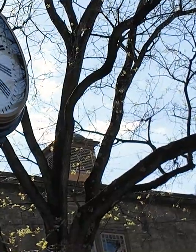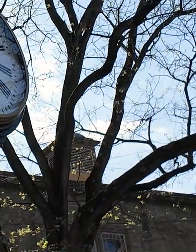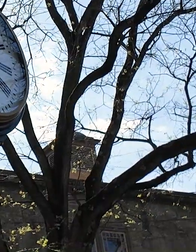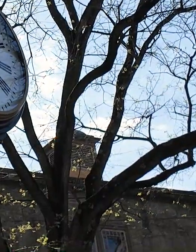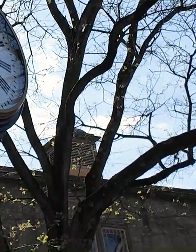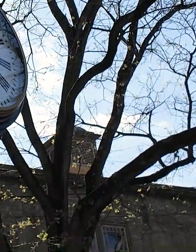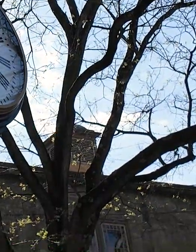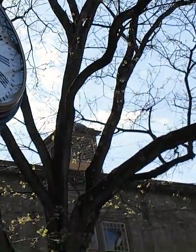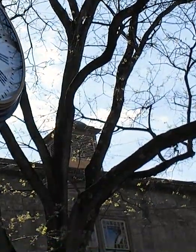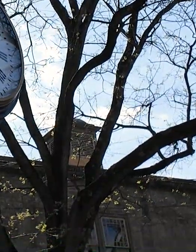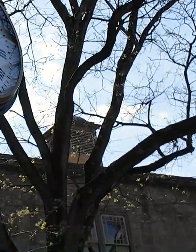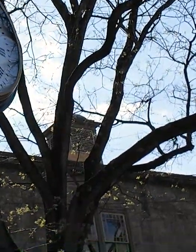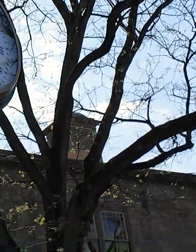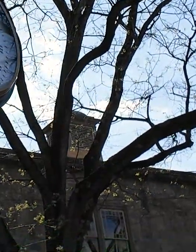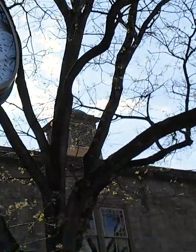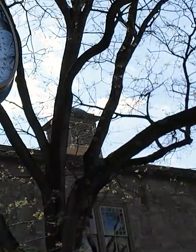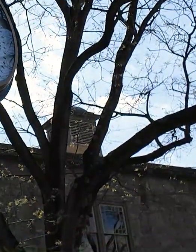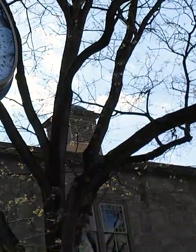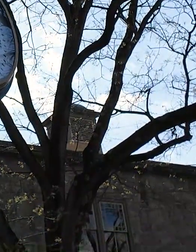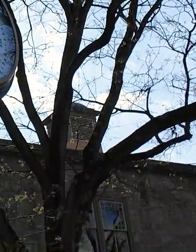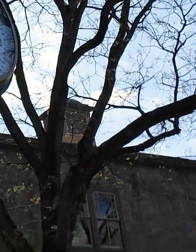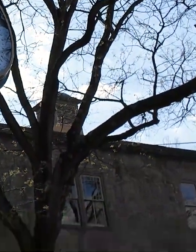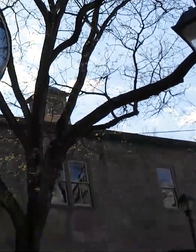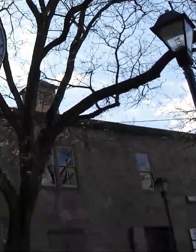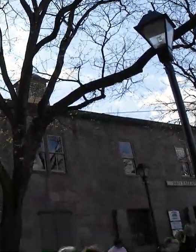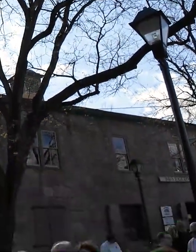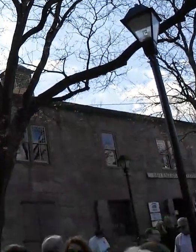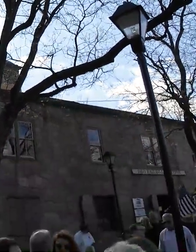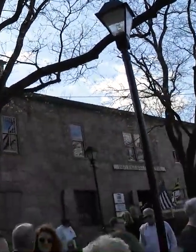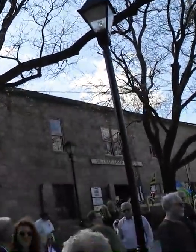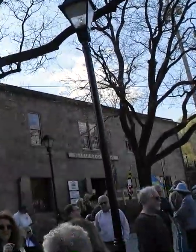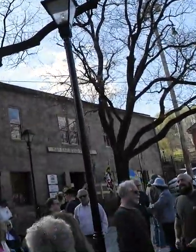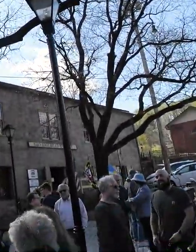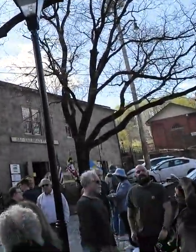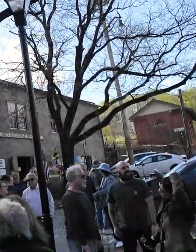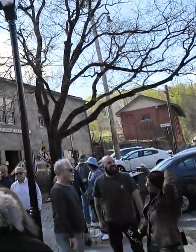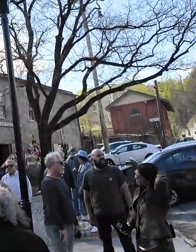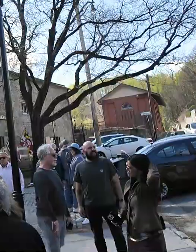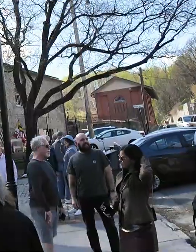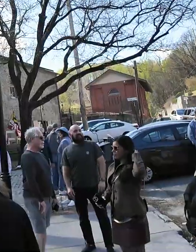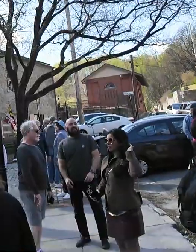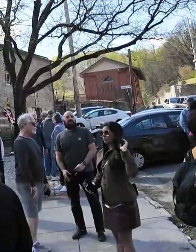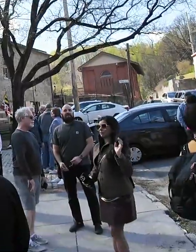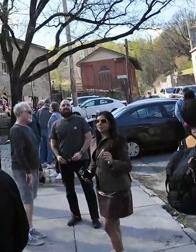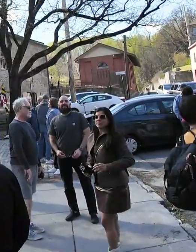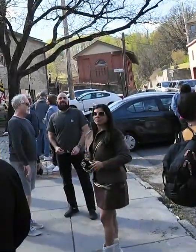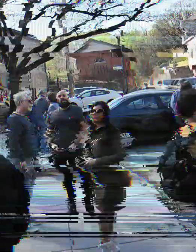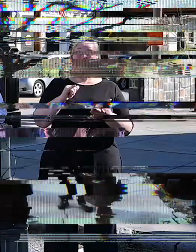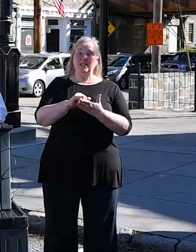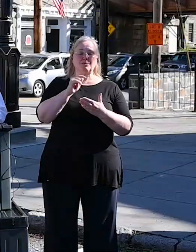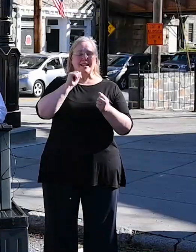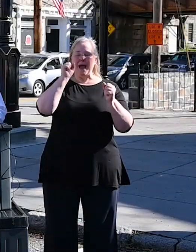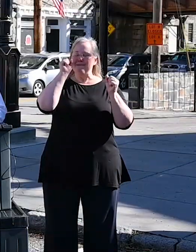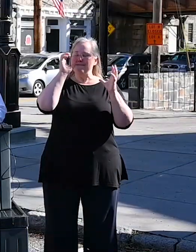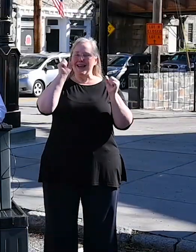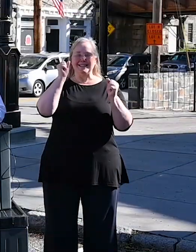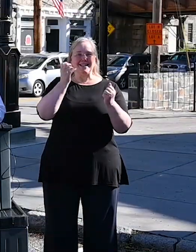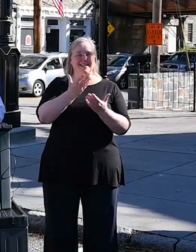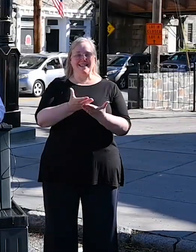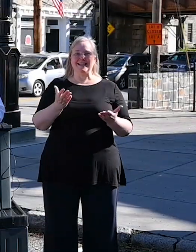going to take to bring this clock back. So all of you did this today, and that's really an amazing thing.